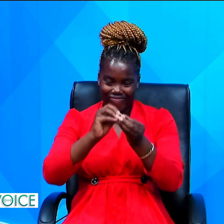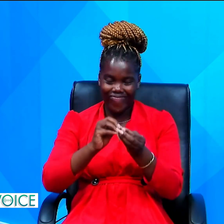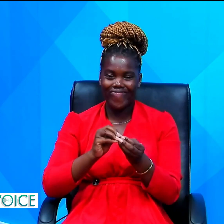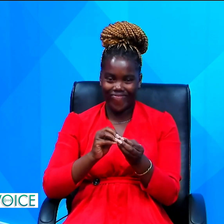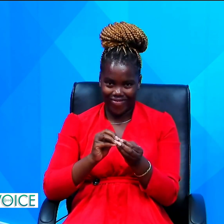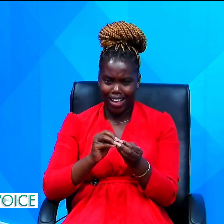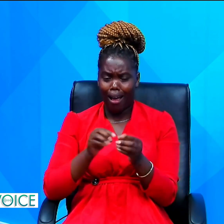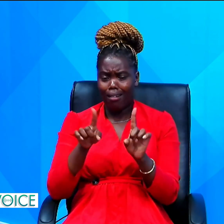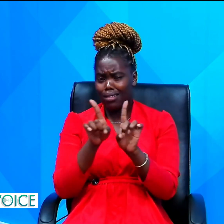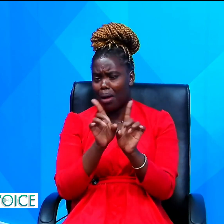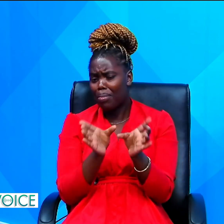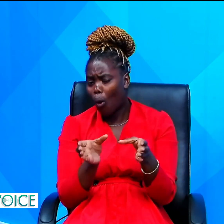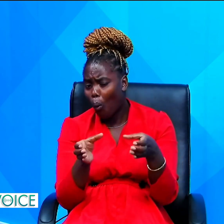visit the doctor so that you avoid